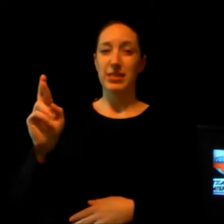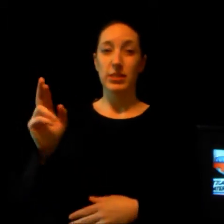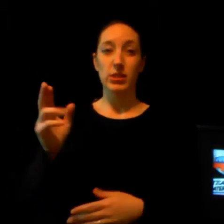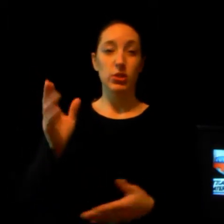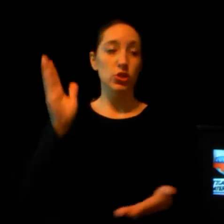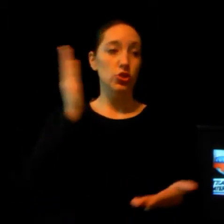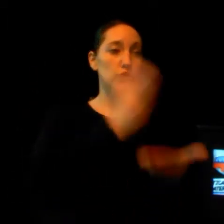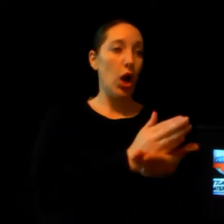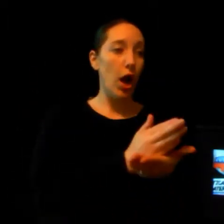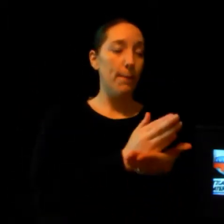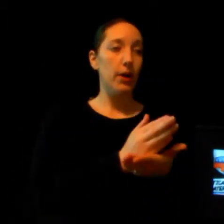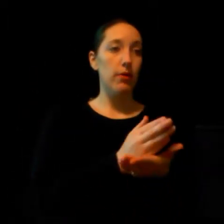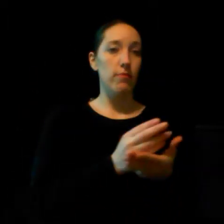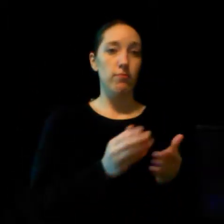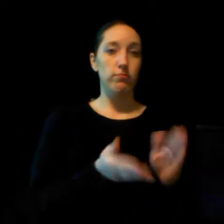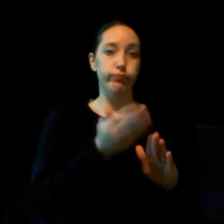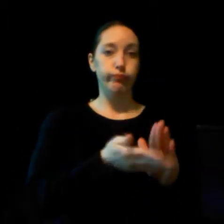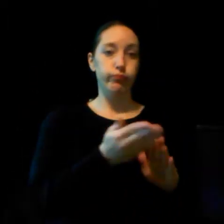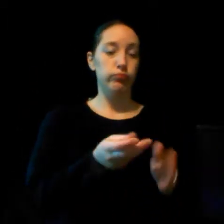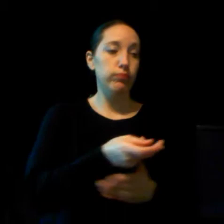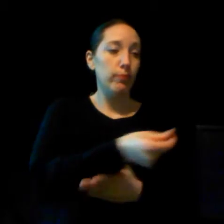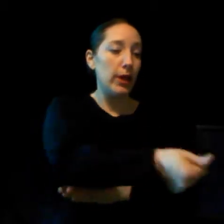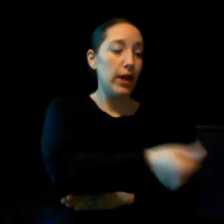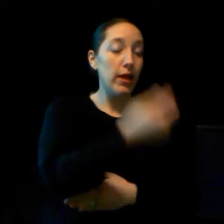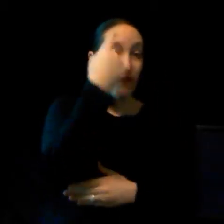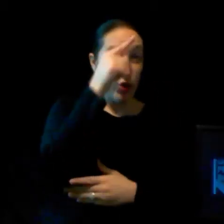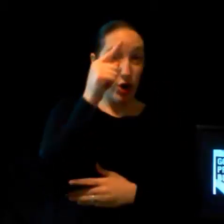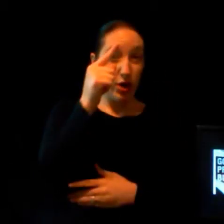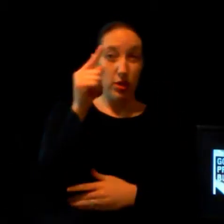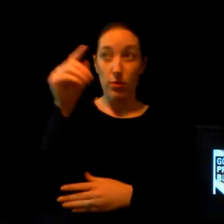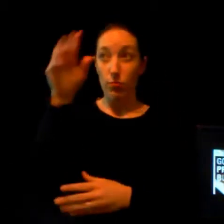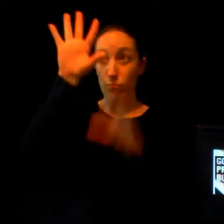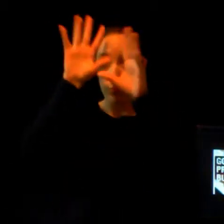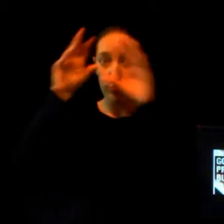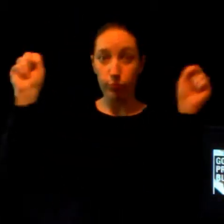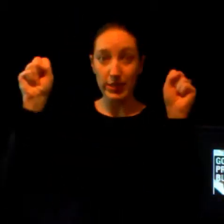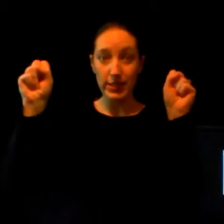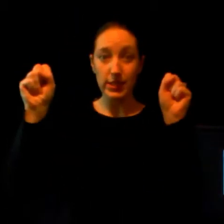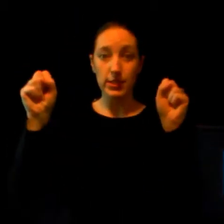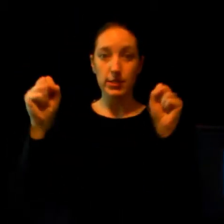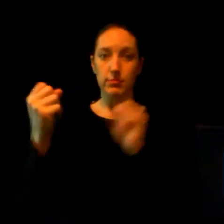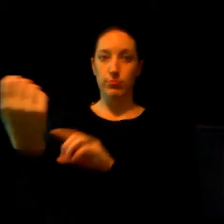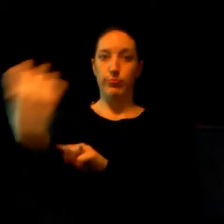for the president's teleprompter. His greatest challenge.